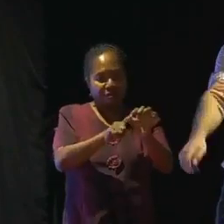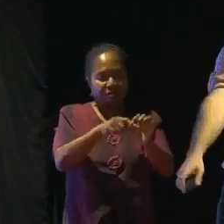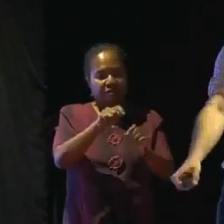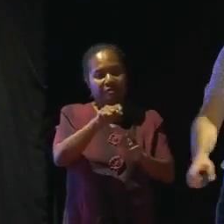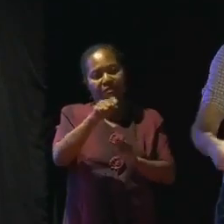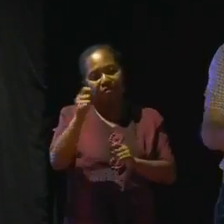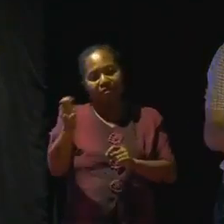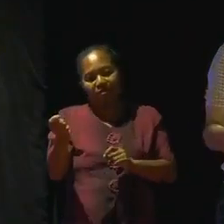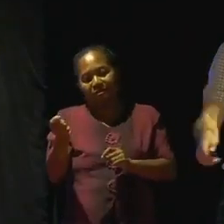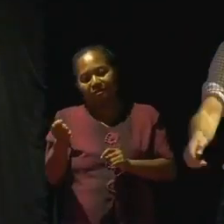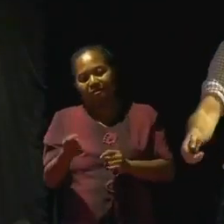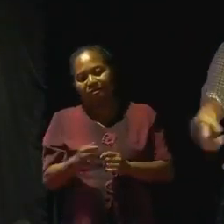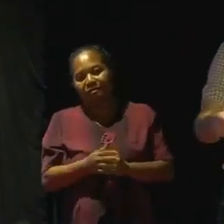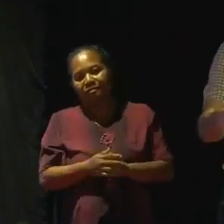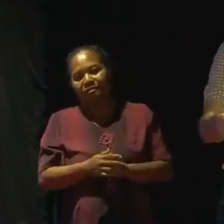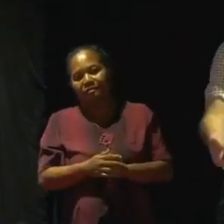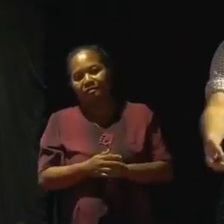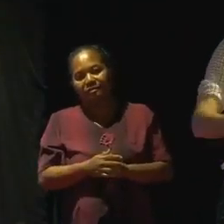page is,